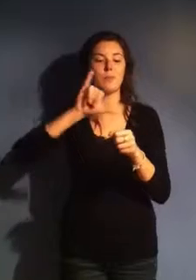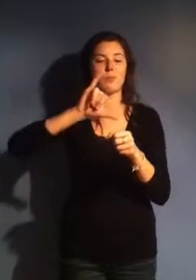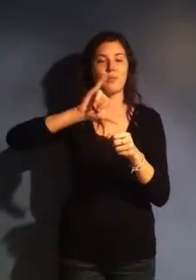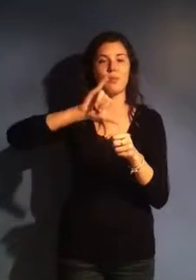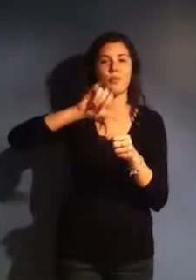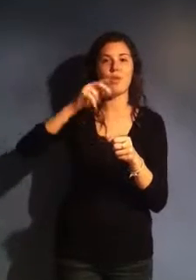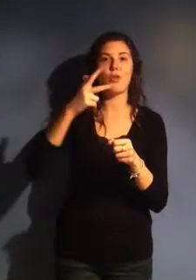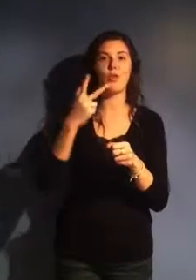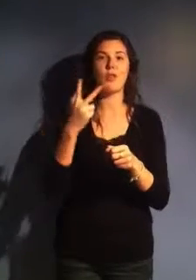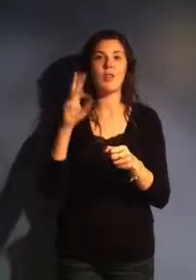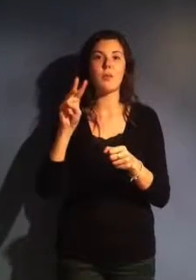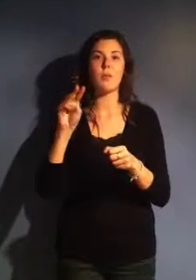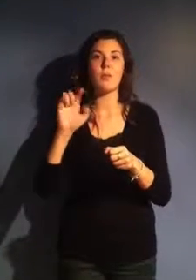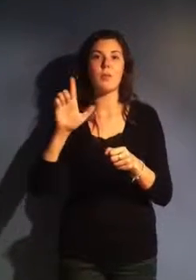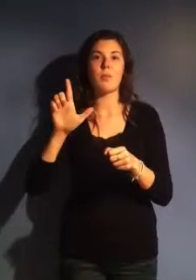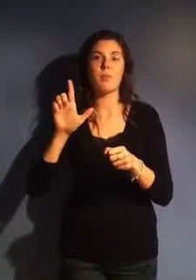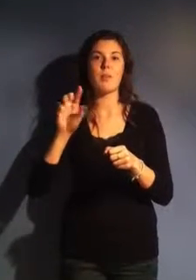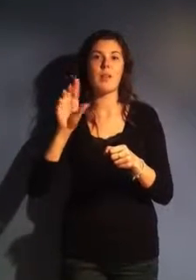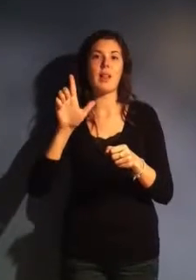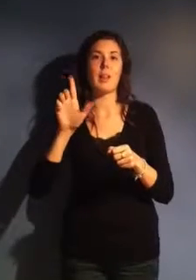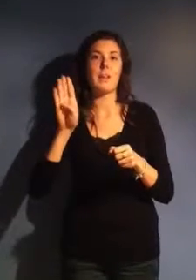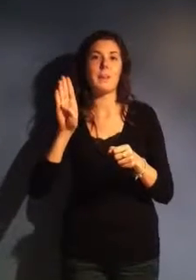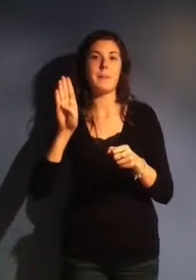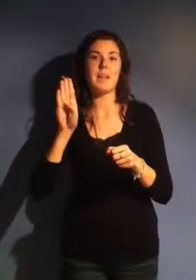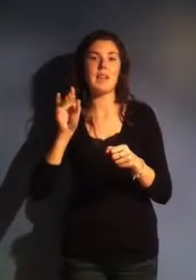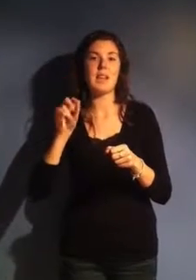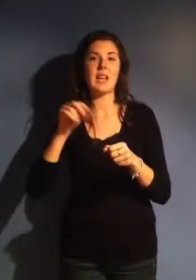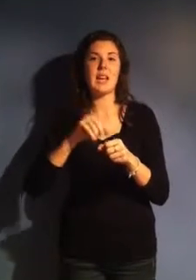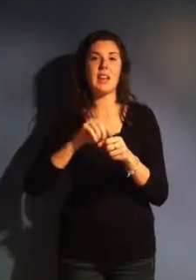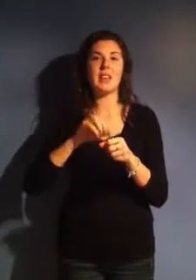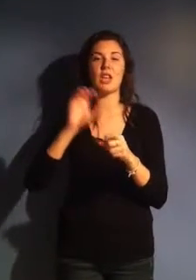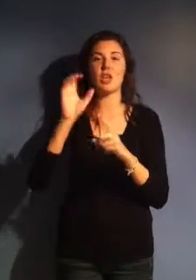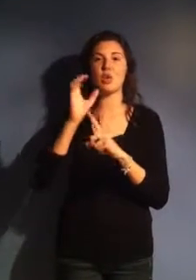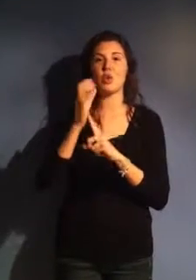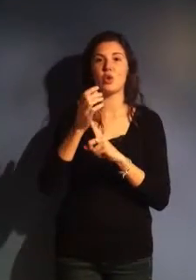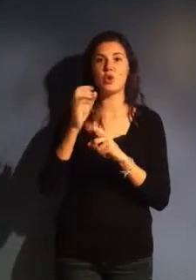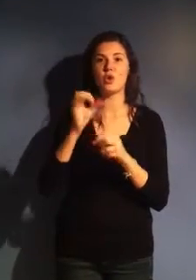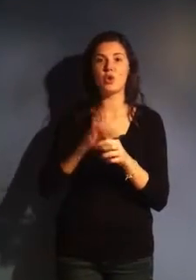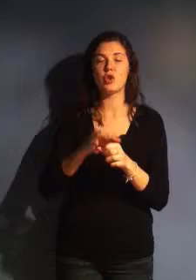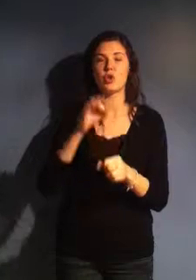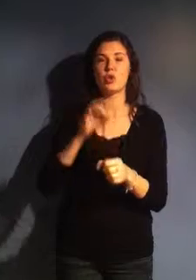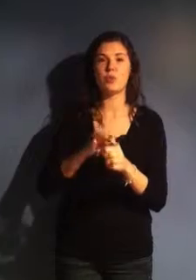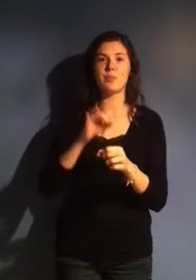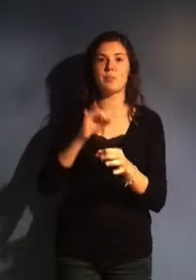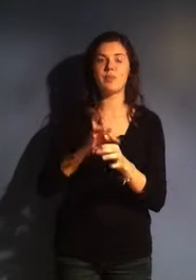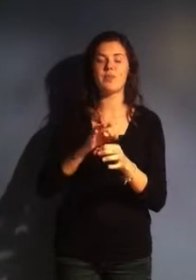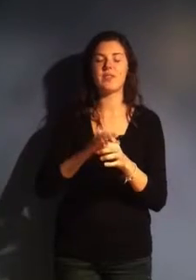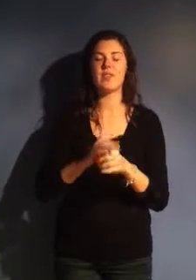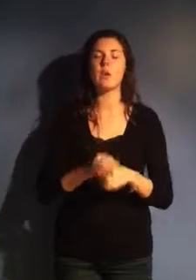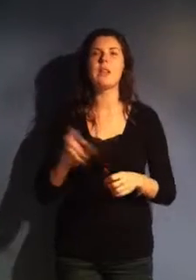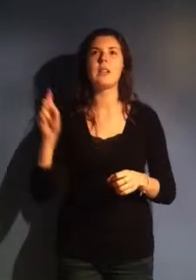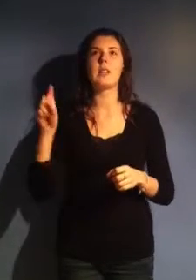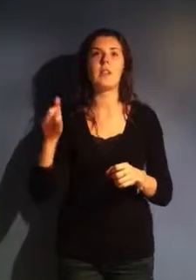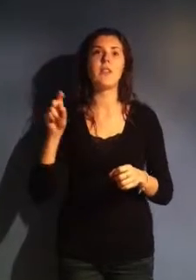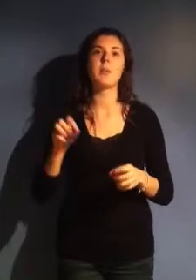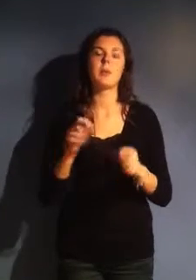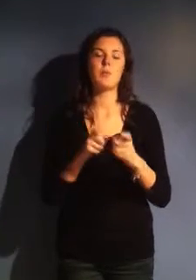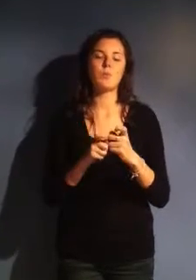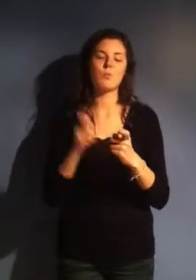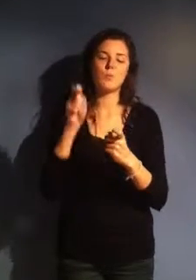tube, and in order to aliquot that amount, we need to be precise. So we have a tool called the pipette aid,